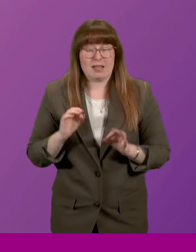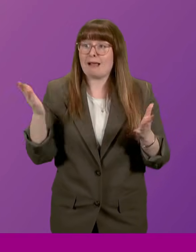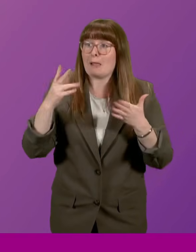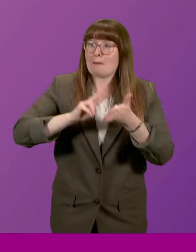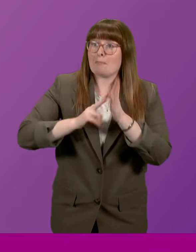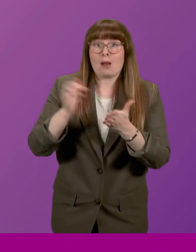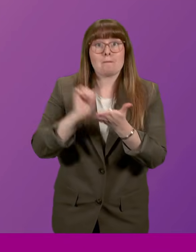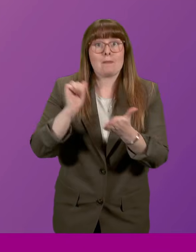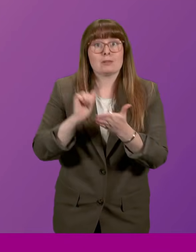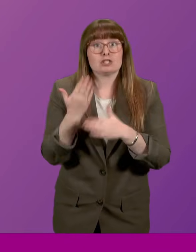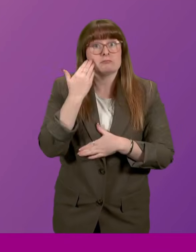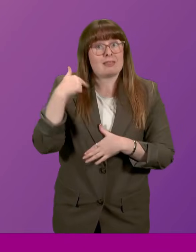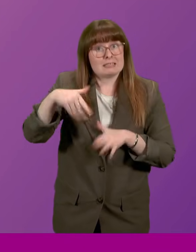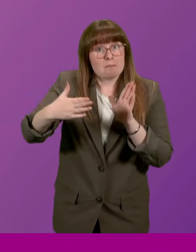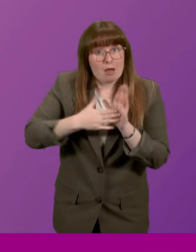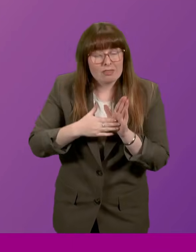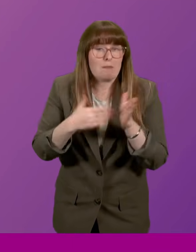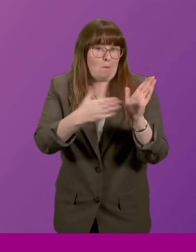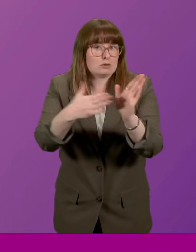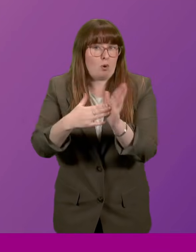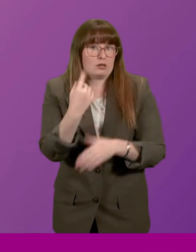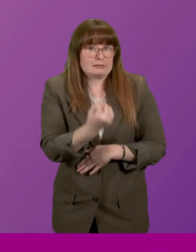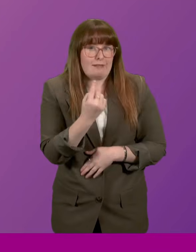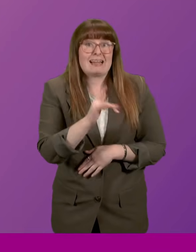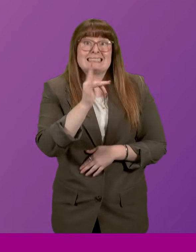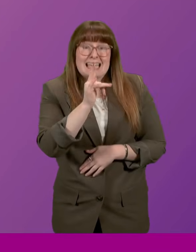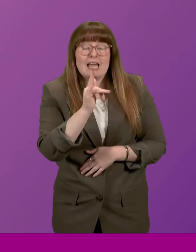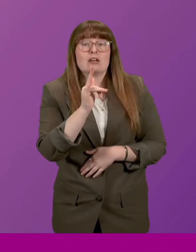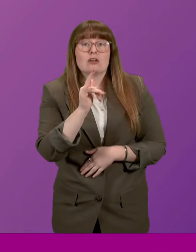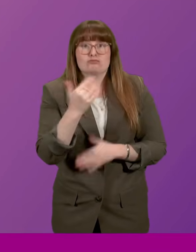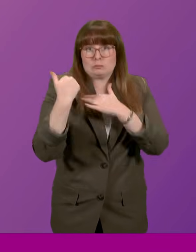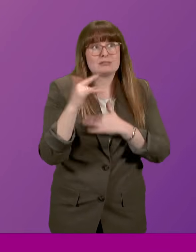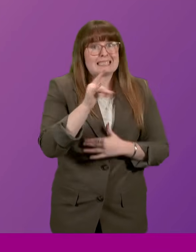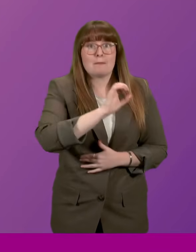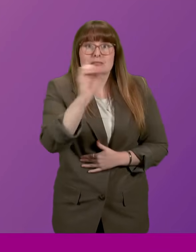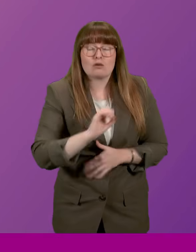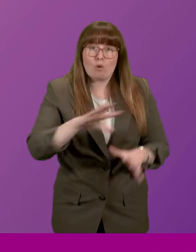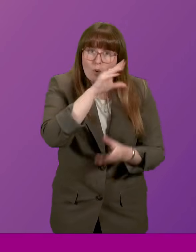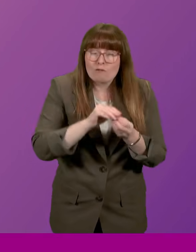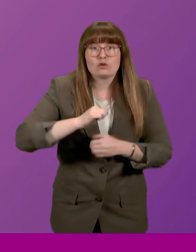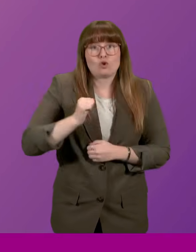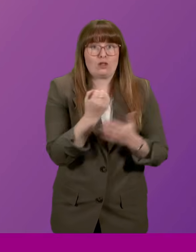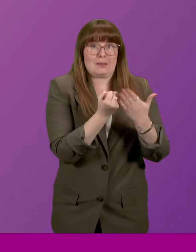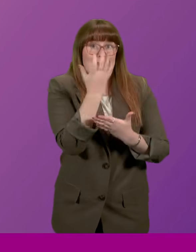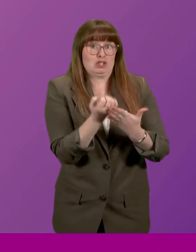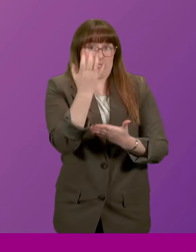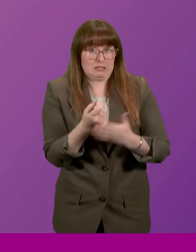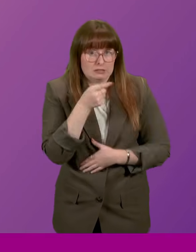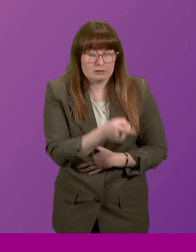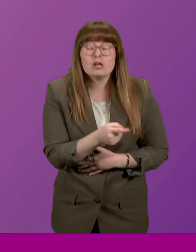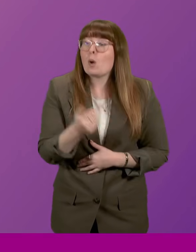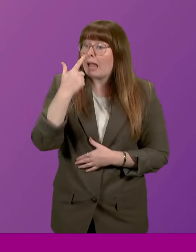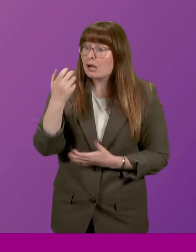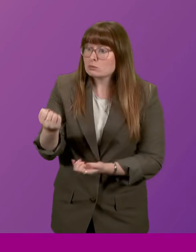earlier this month, despite Mossmoran being responsible for 10% of all of Scotland's emissions. Can the First Minister name